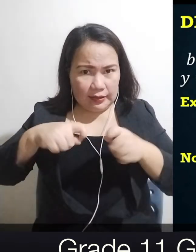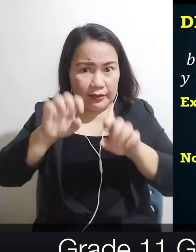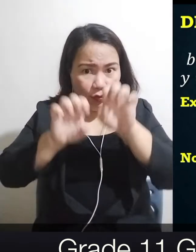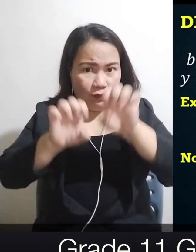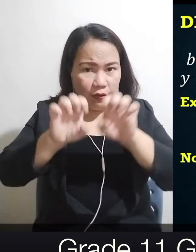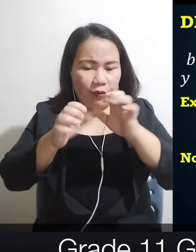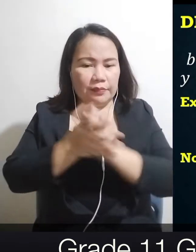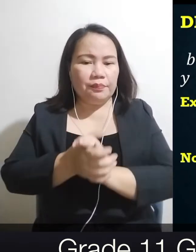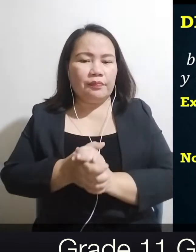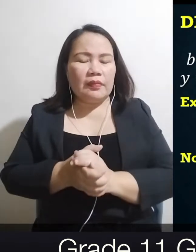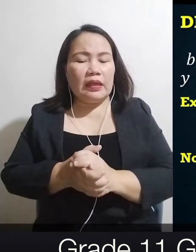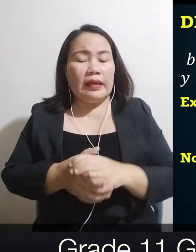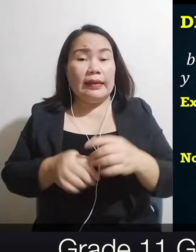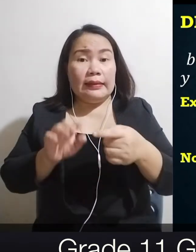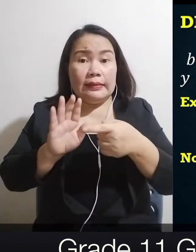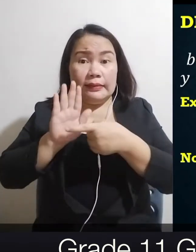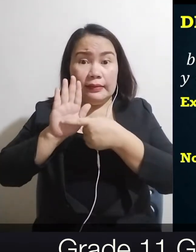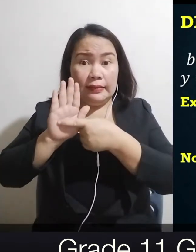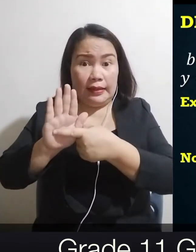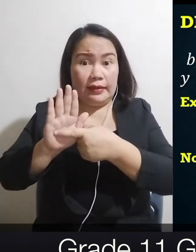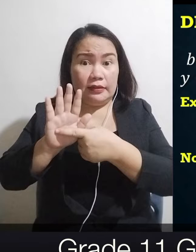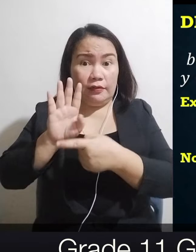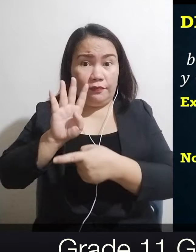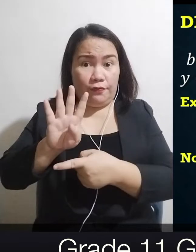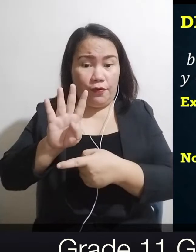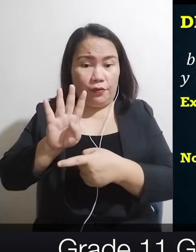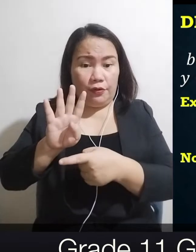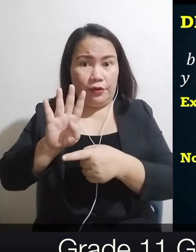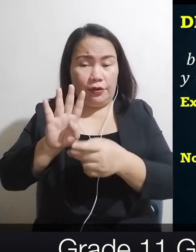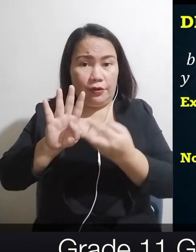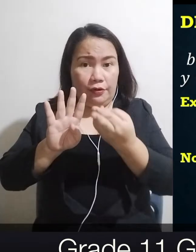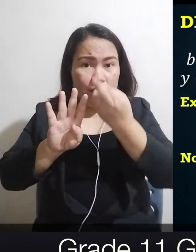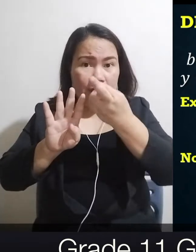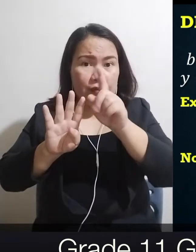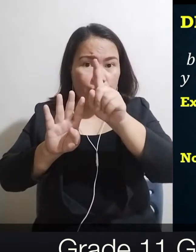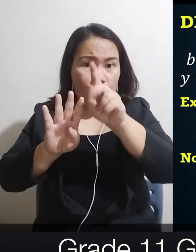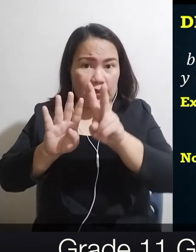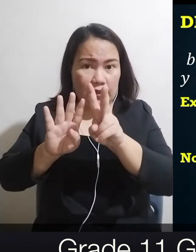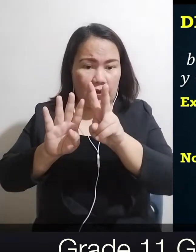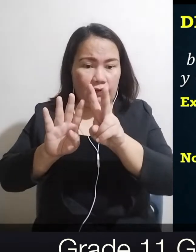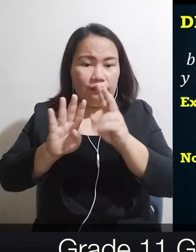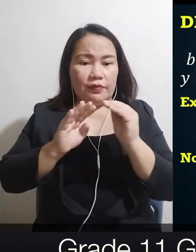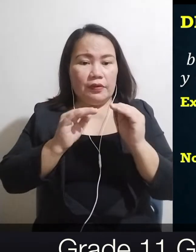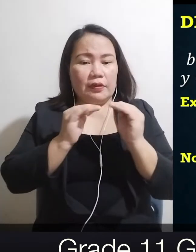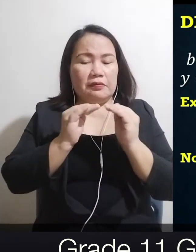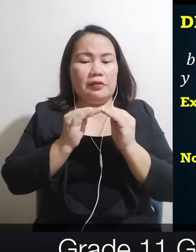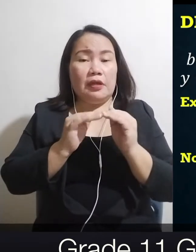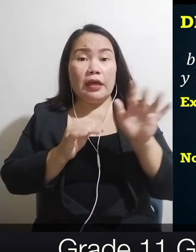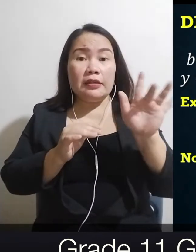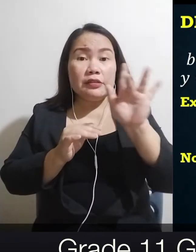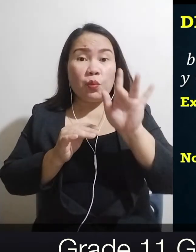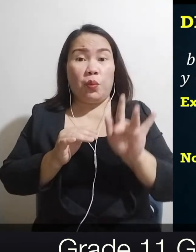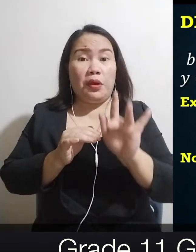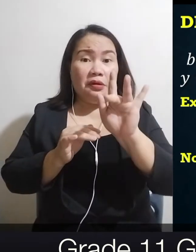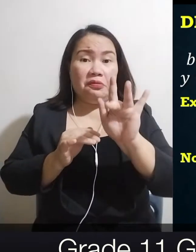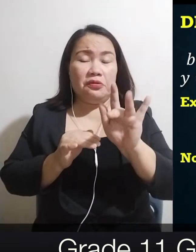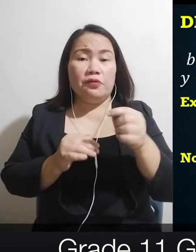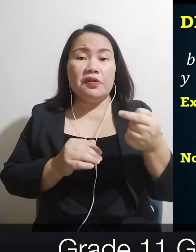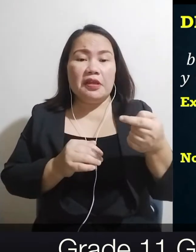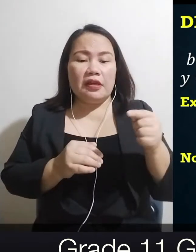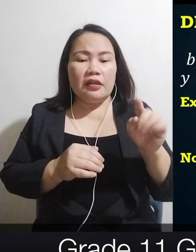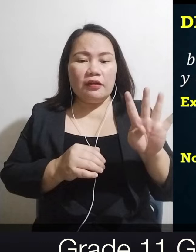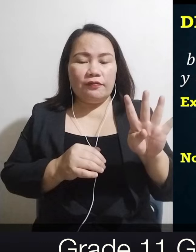So, negative 4 raised to 1/2, kapag in-evaluate natin negative 4 raised to 1/2, the answer is square root